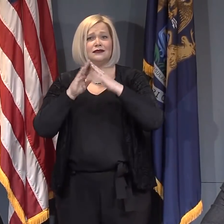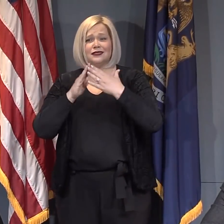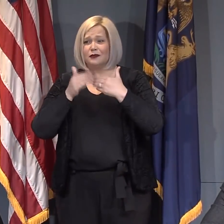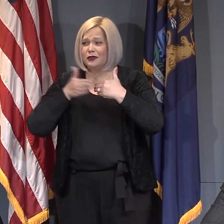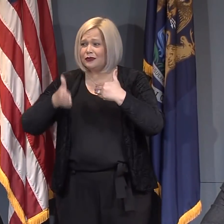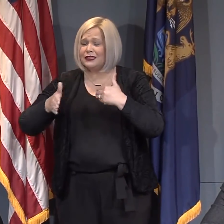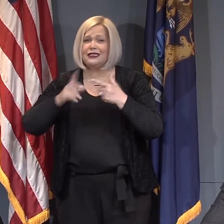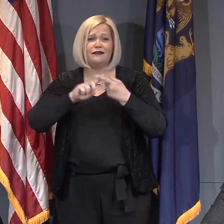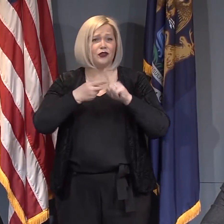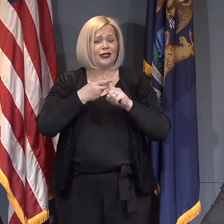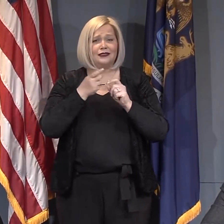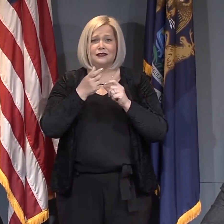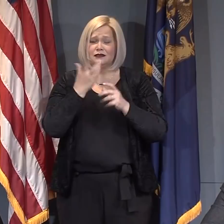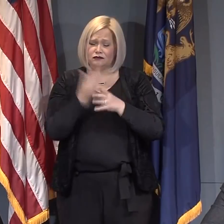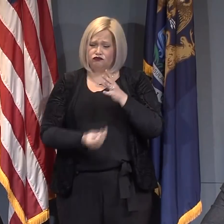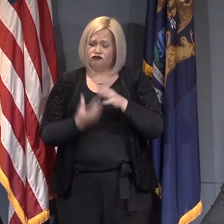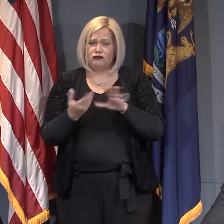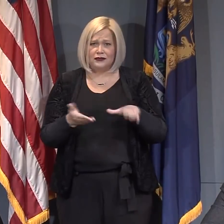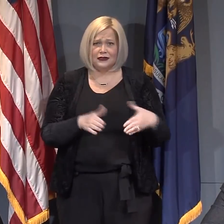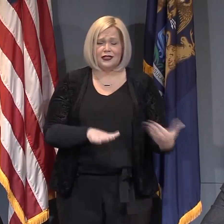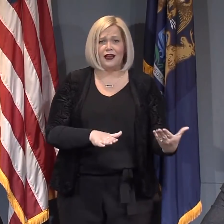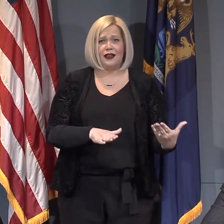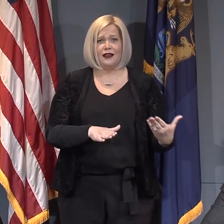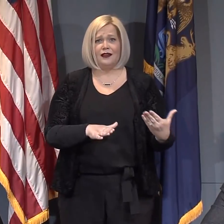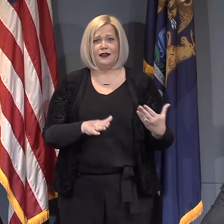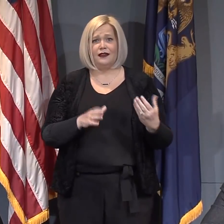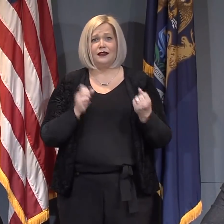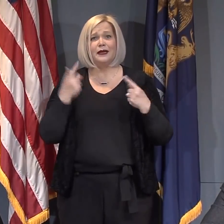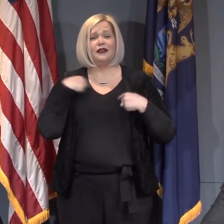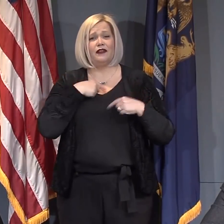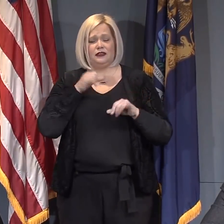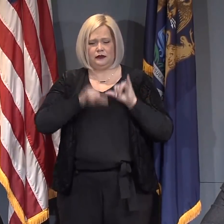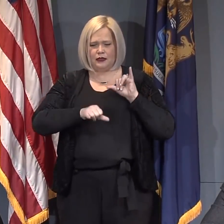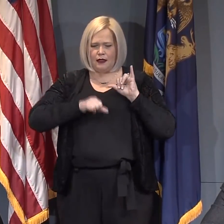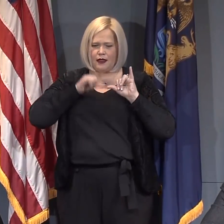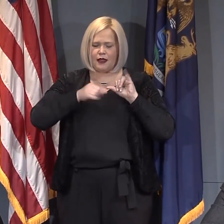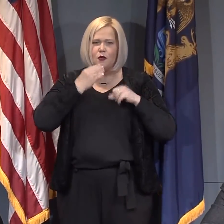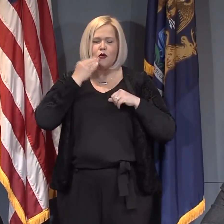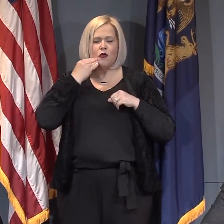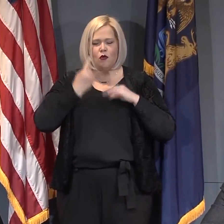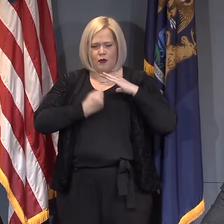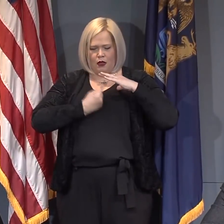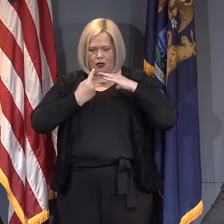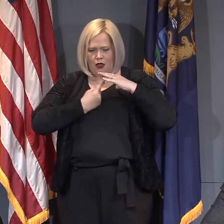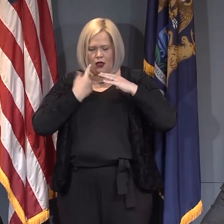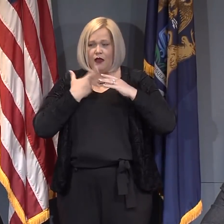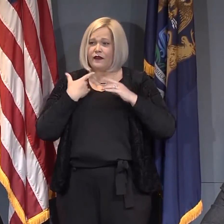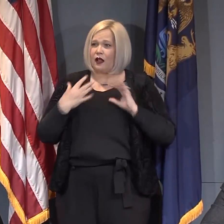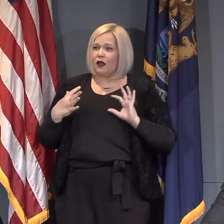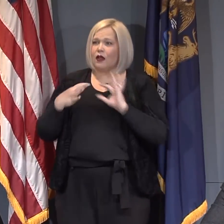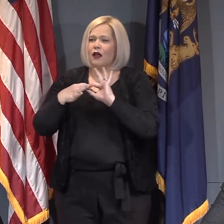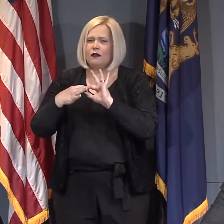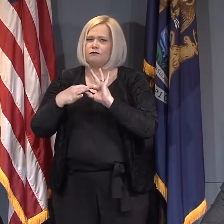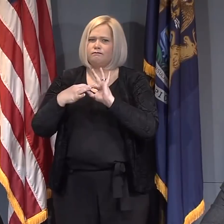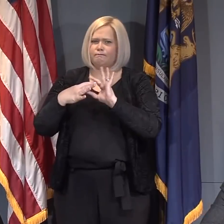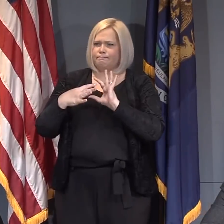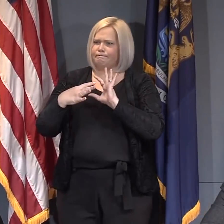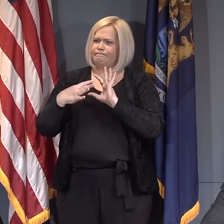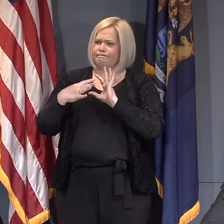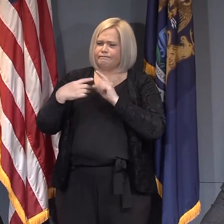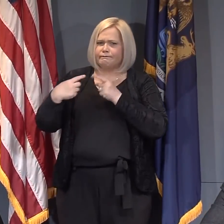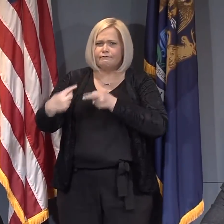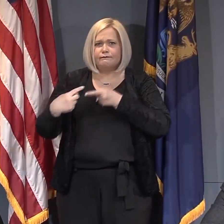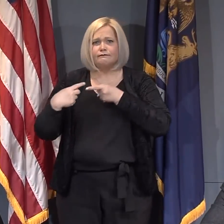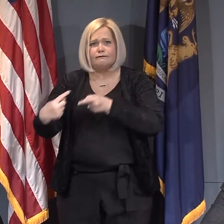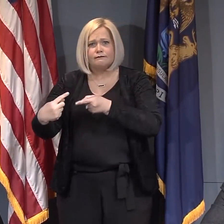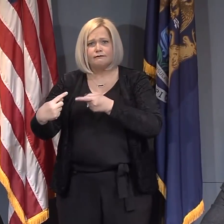friends. A lot of us have been cooped up for weeks now, and we feel cut off from our loved ones in other parts of